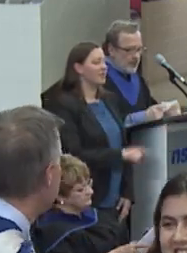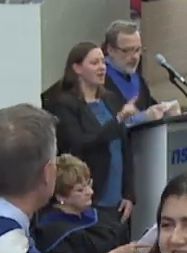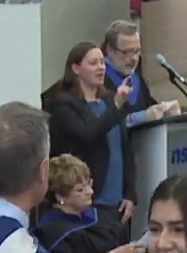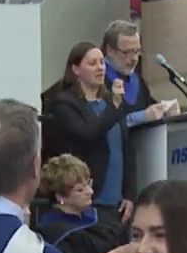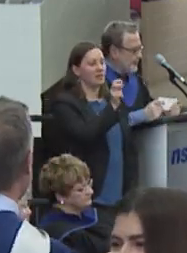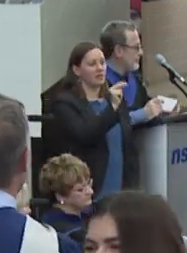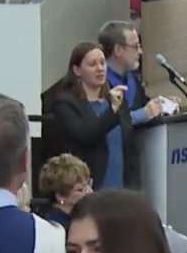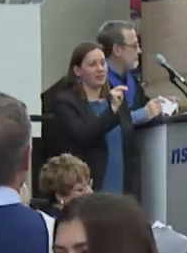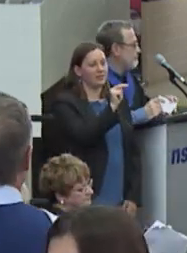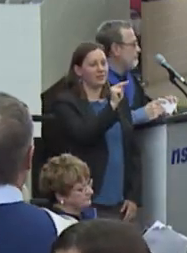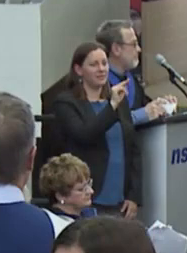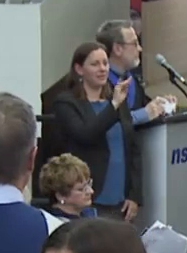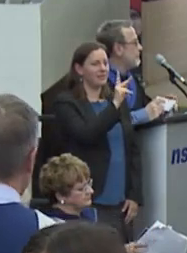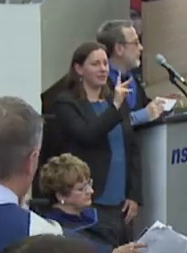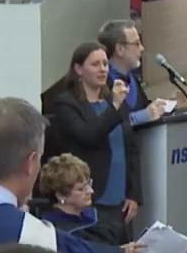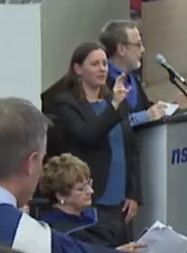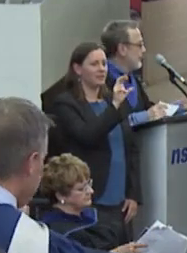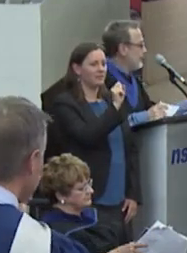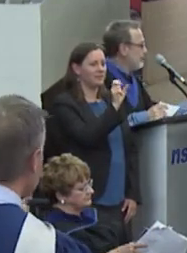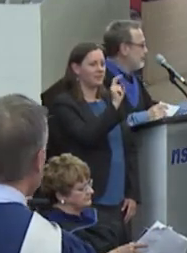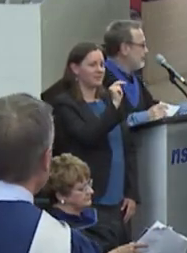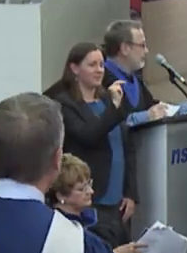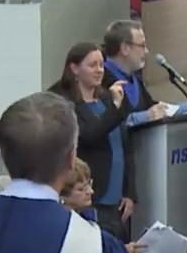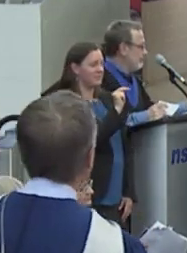Lauren Nickerson.